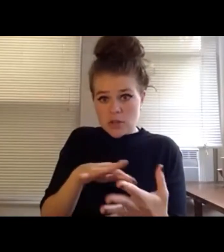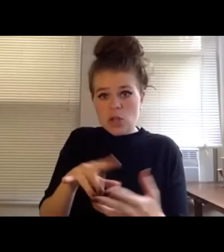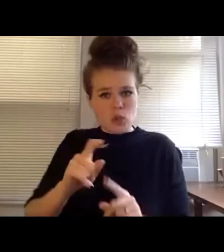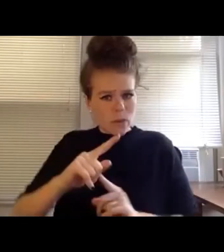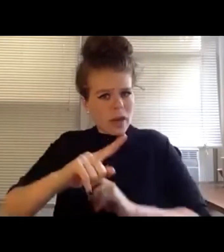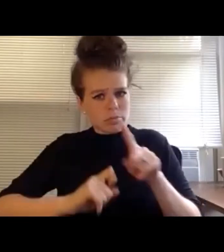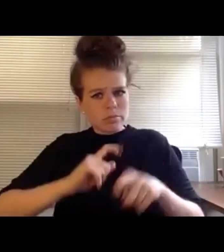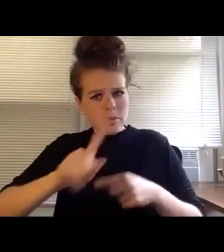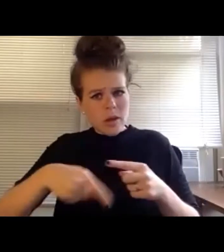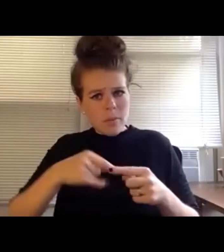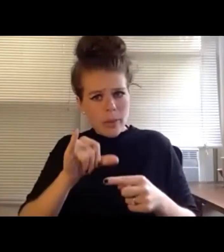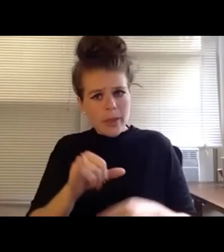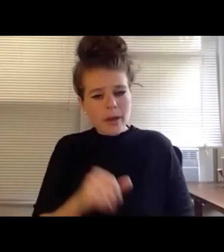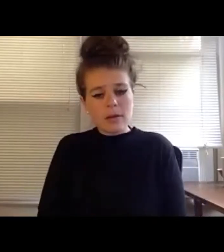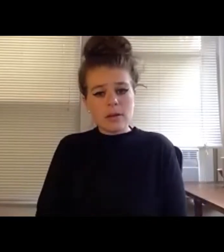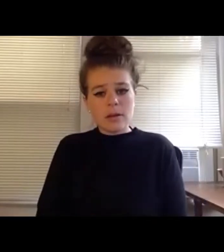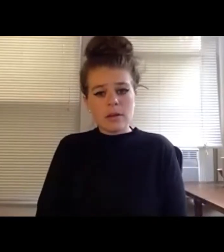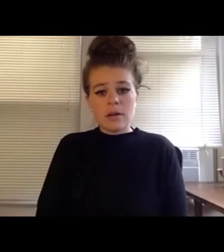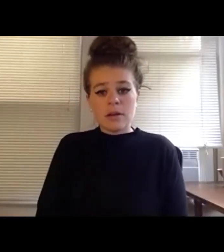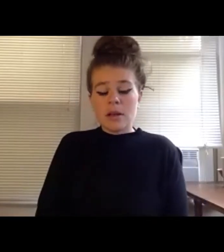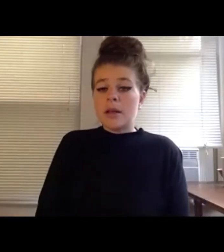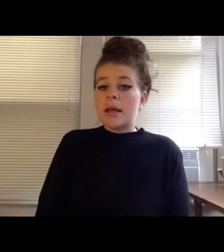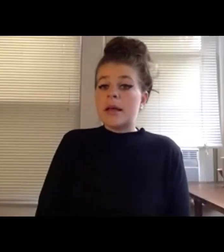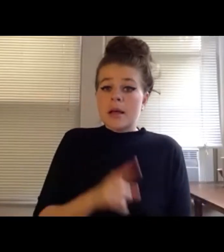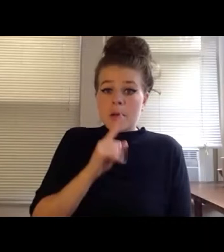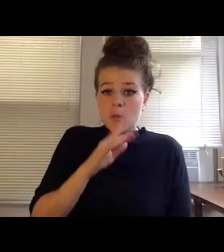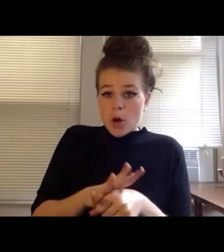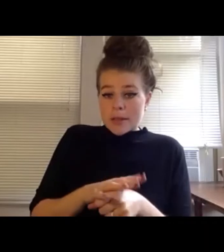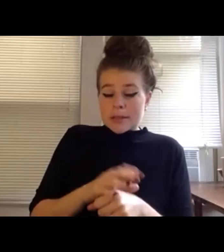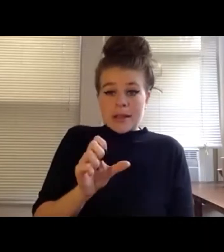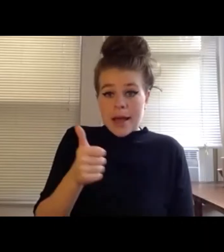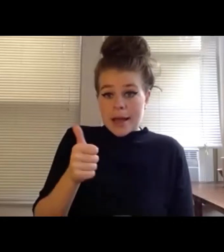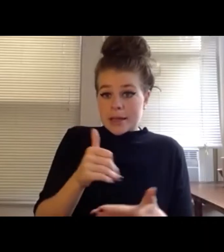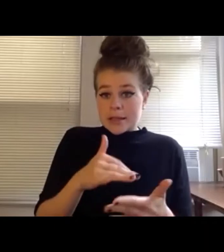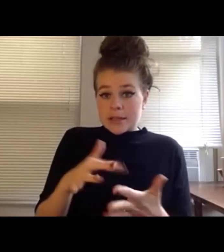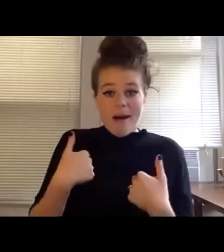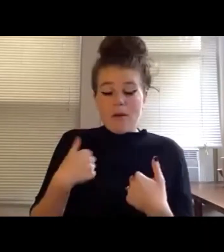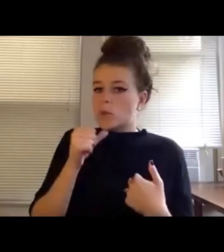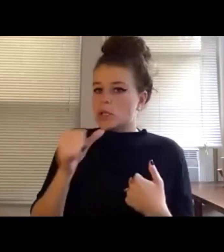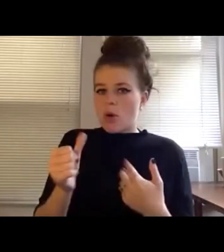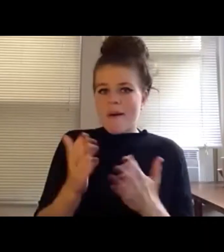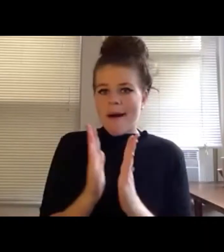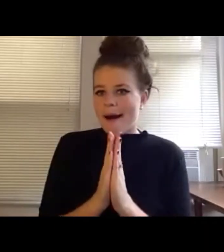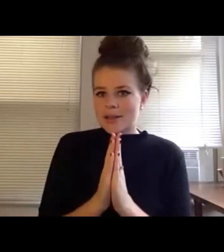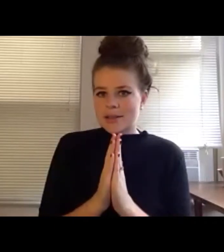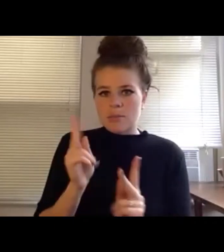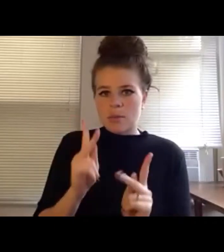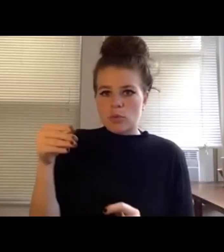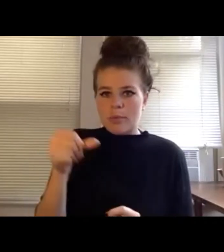clinical trials that we have, our patients don't pay extra money to participate in that.